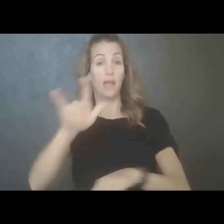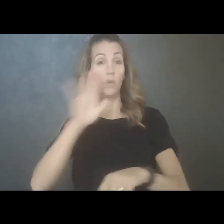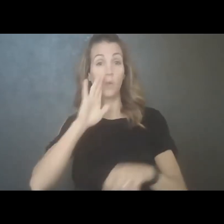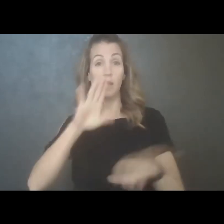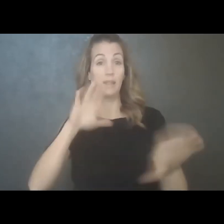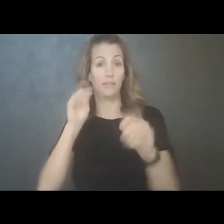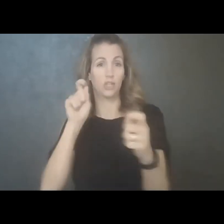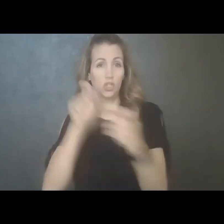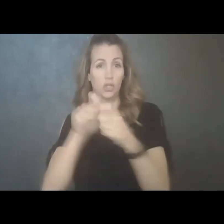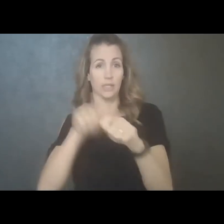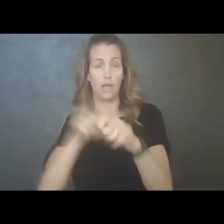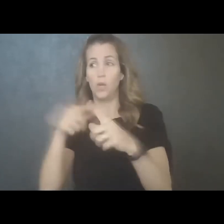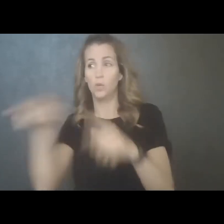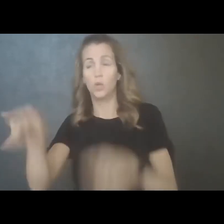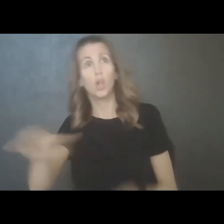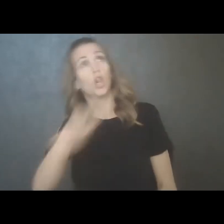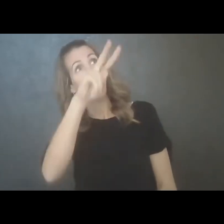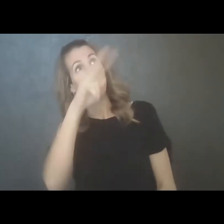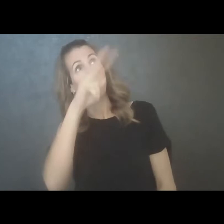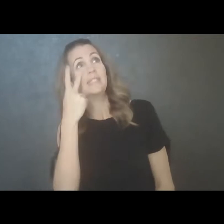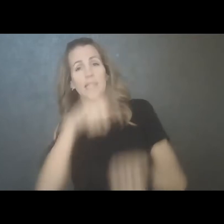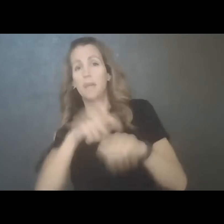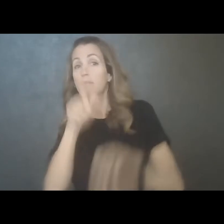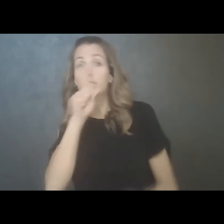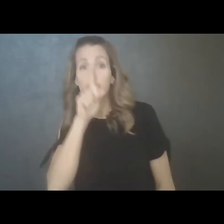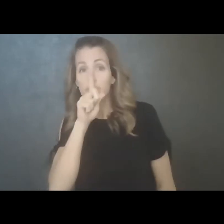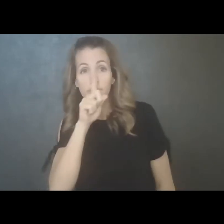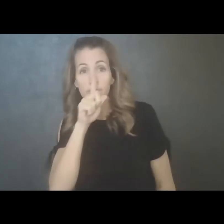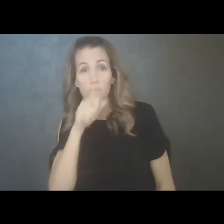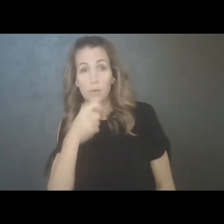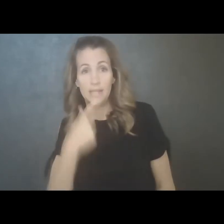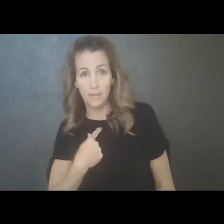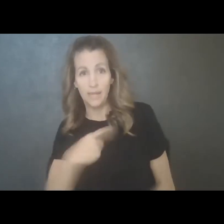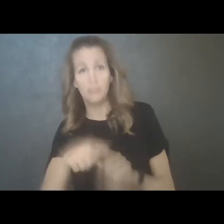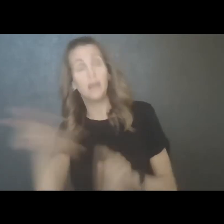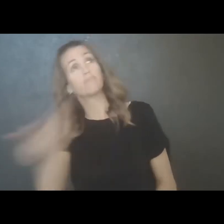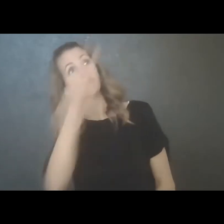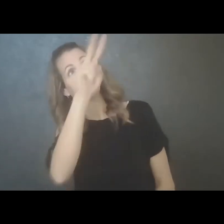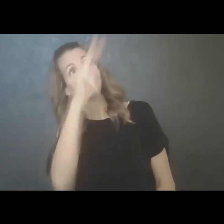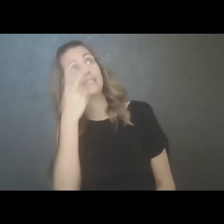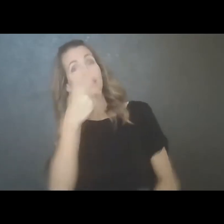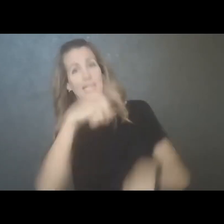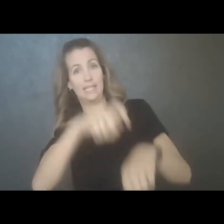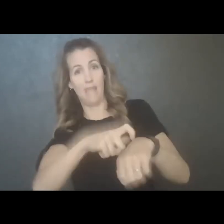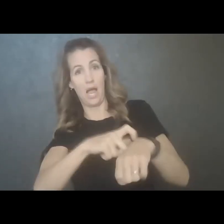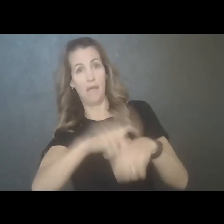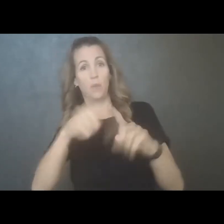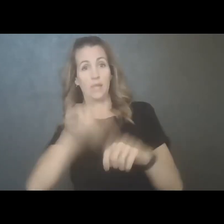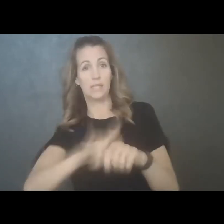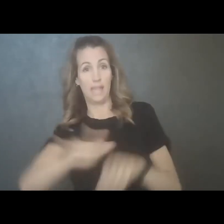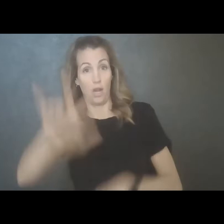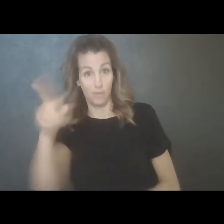I want you to look up and see what time. Don't say it out loud. Just see a time in your mind when this plane is taking off. Do you see